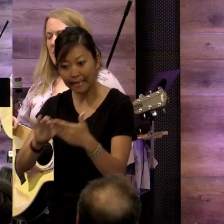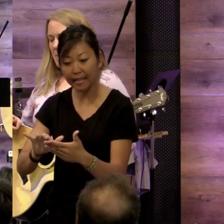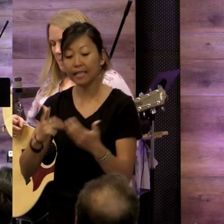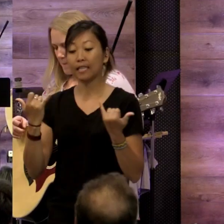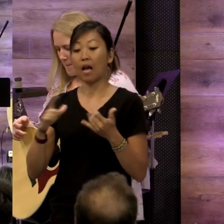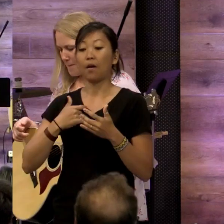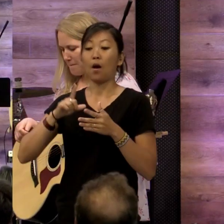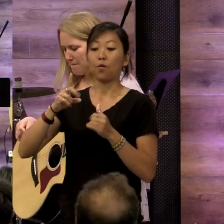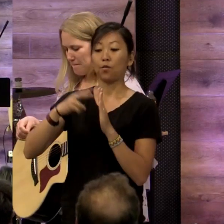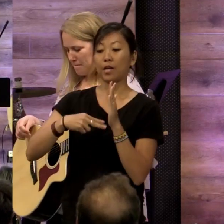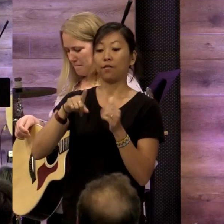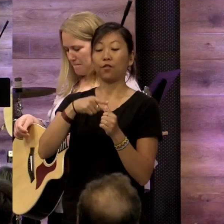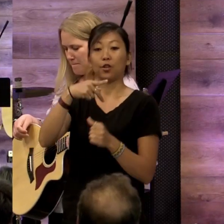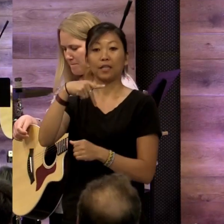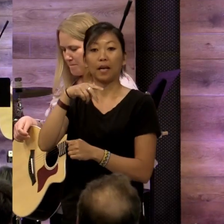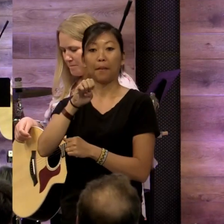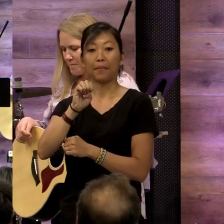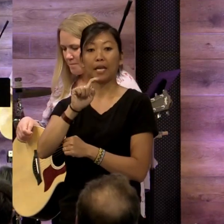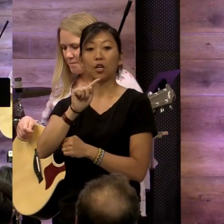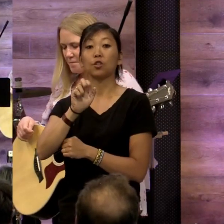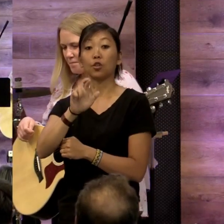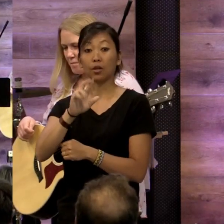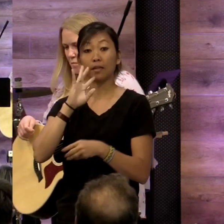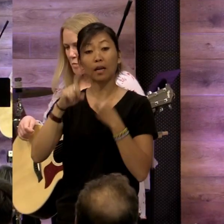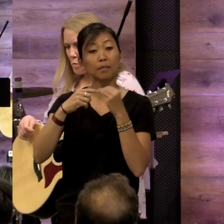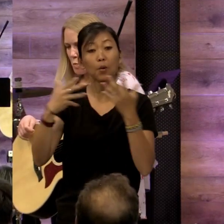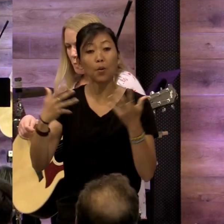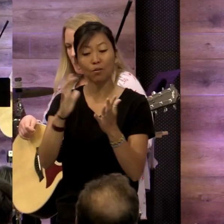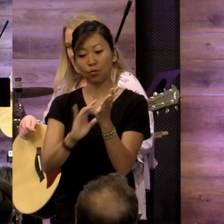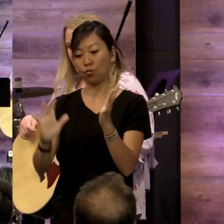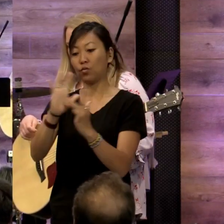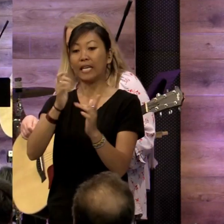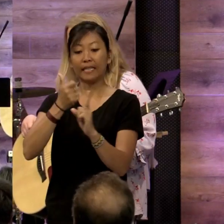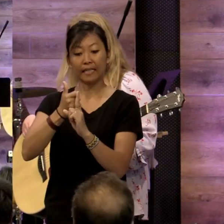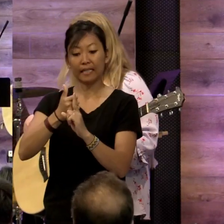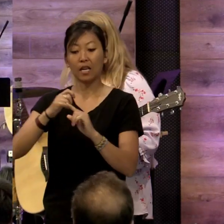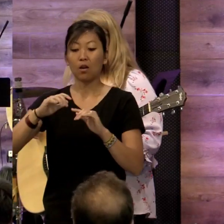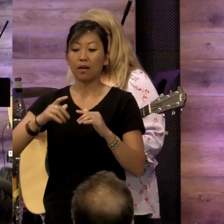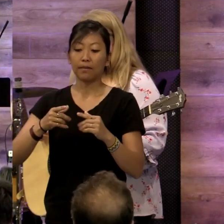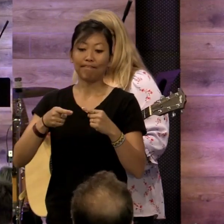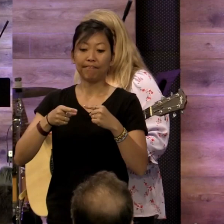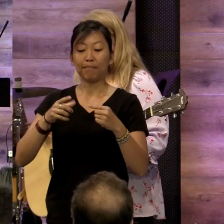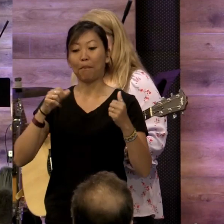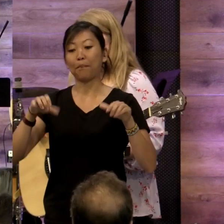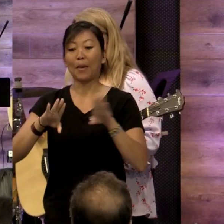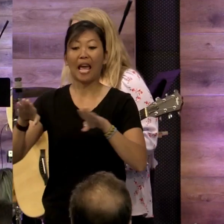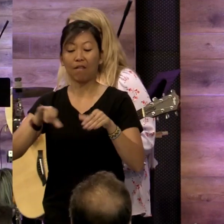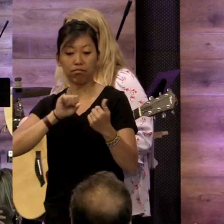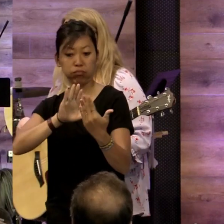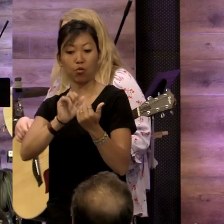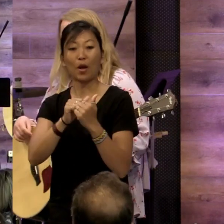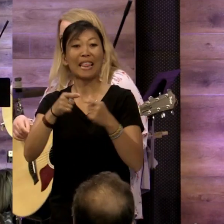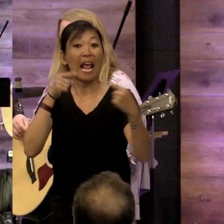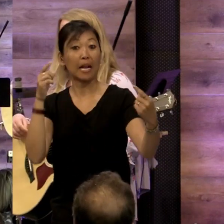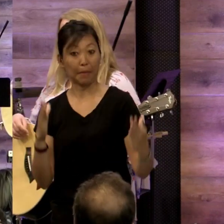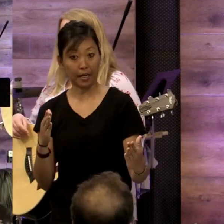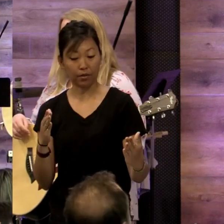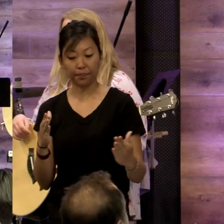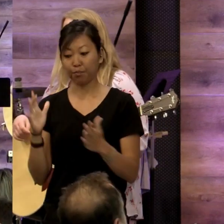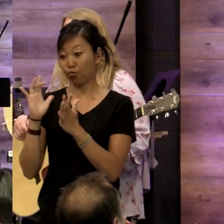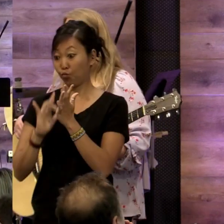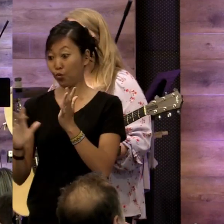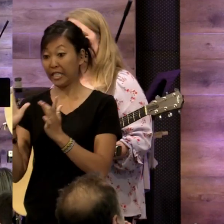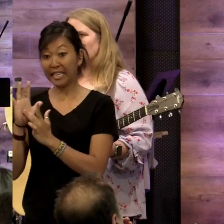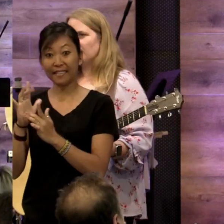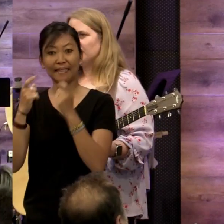passage of 1 Peter that meditates on how Jesus treated his enemies. He, that's Jesus, committed